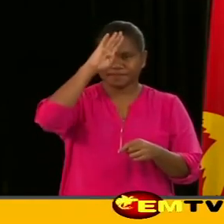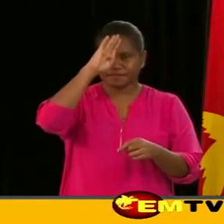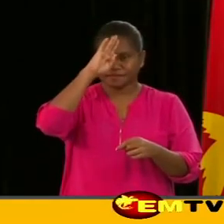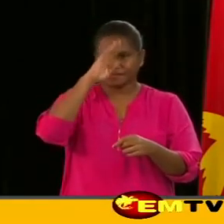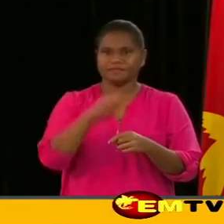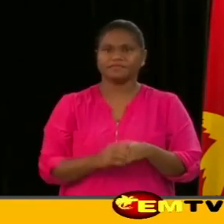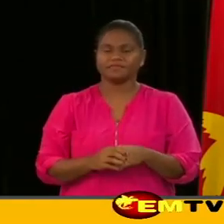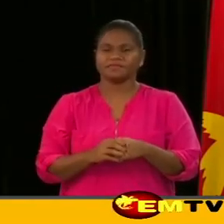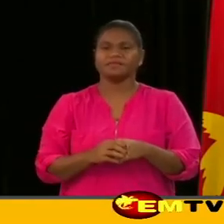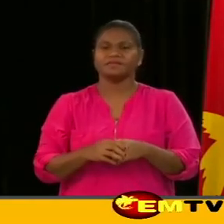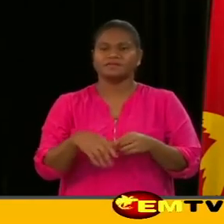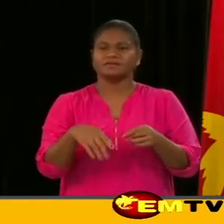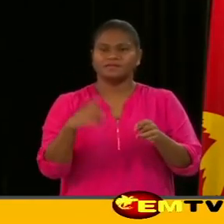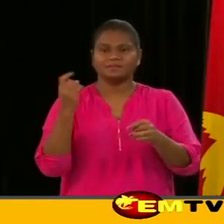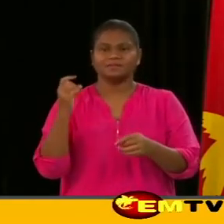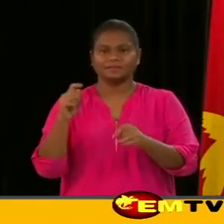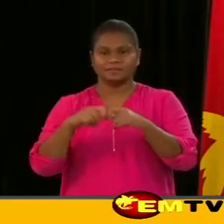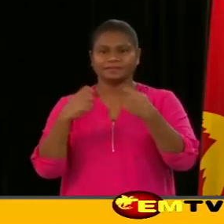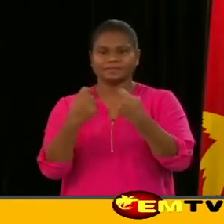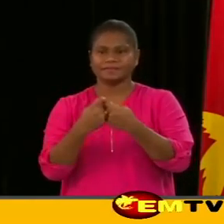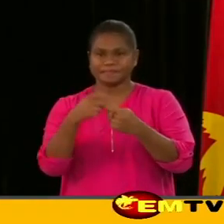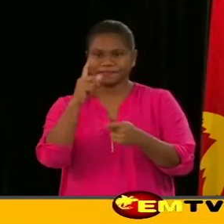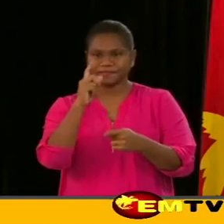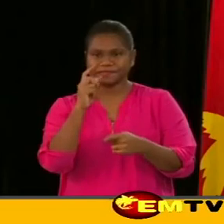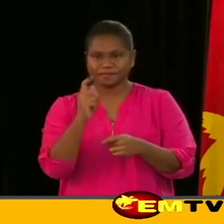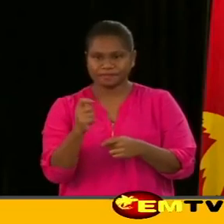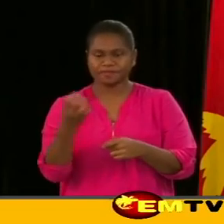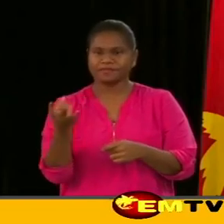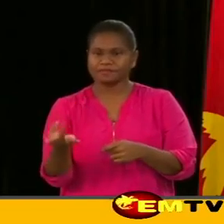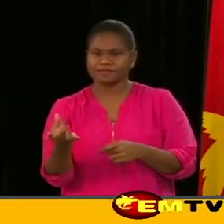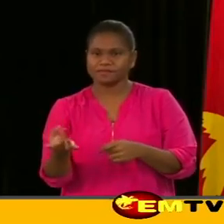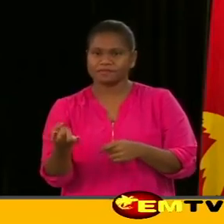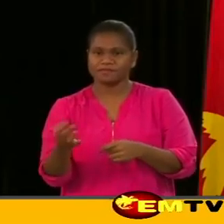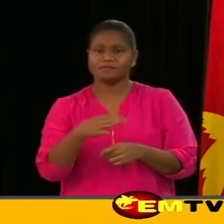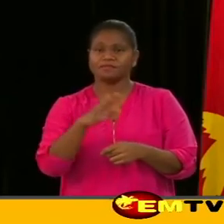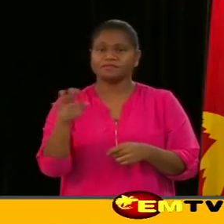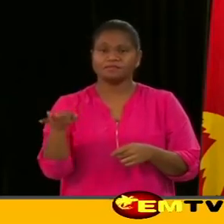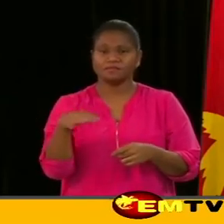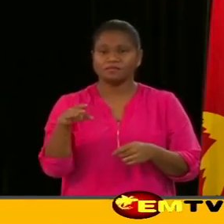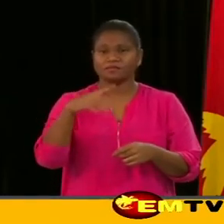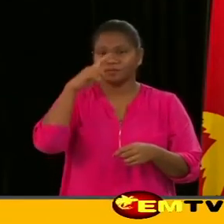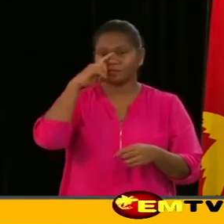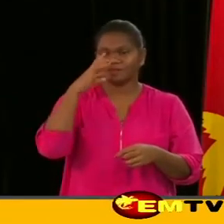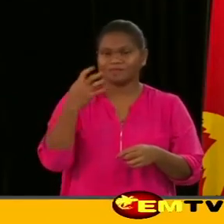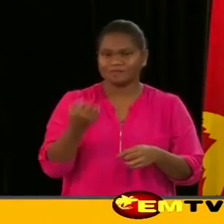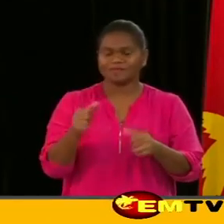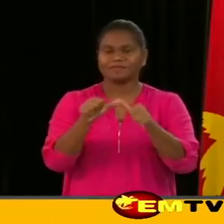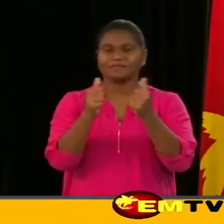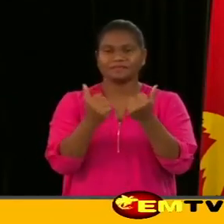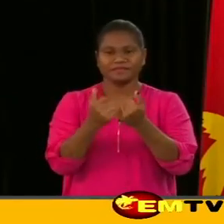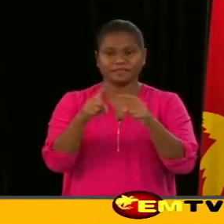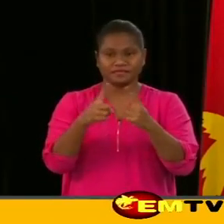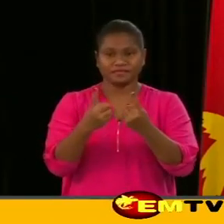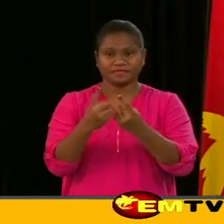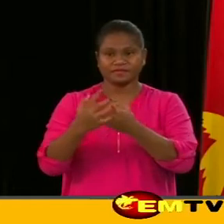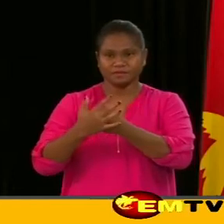our teams will then be properly attired with the appropriate personal protection equipment, and all testing